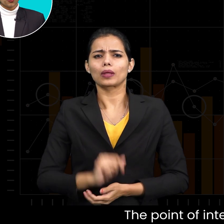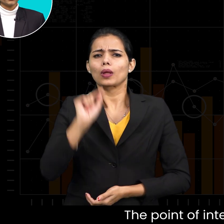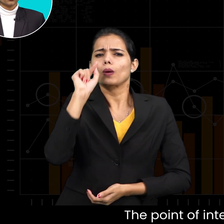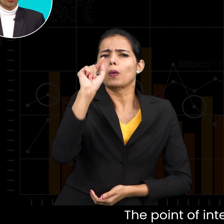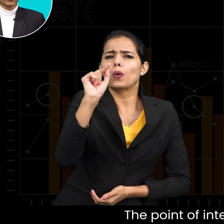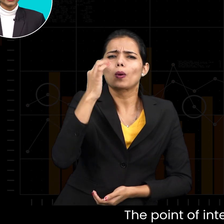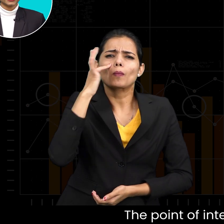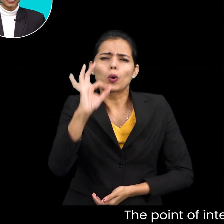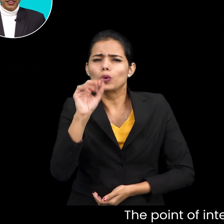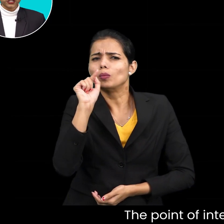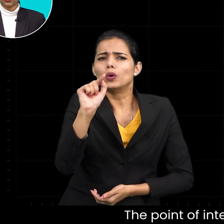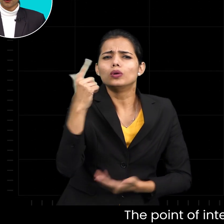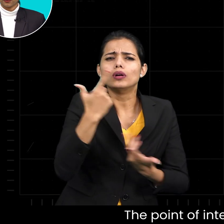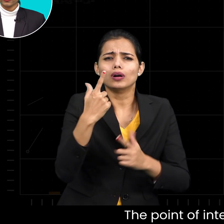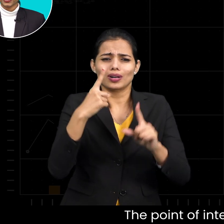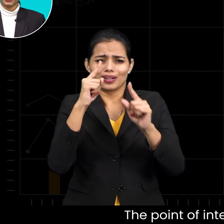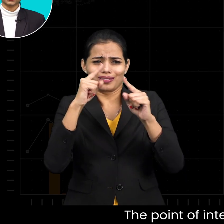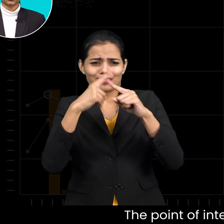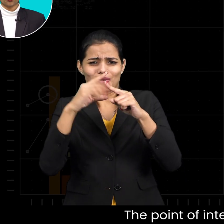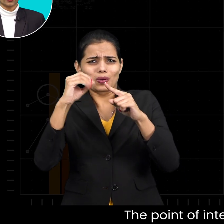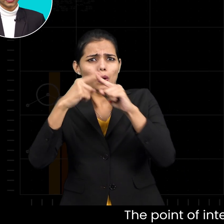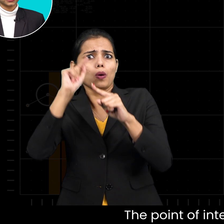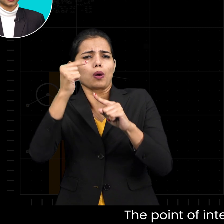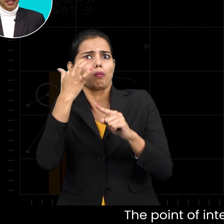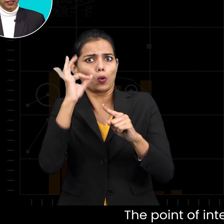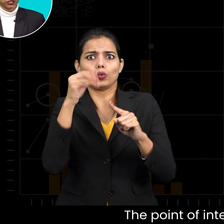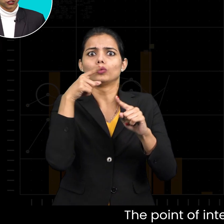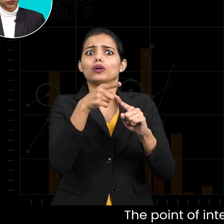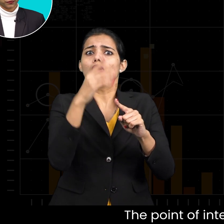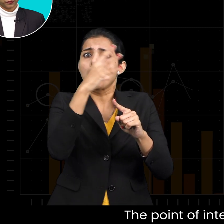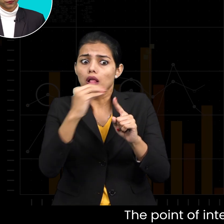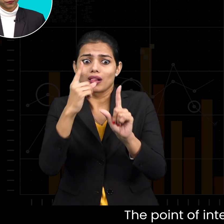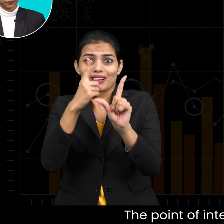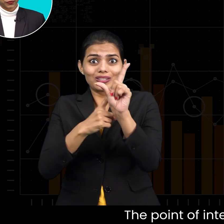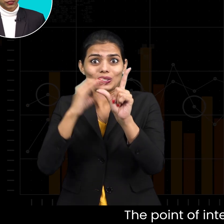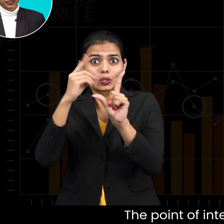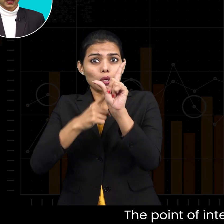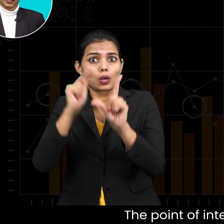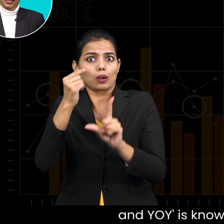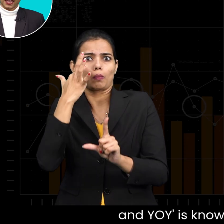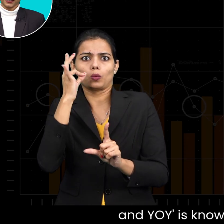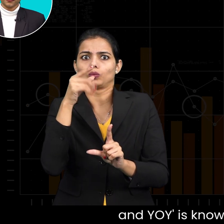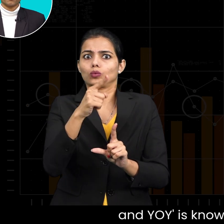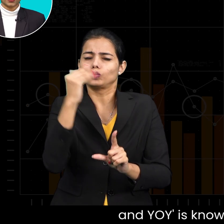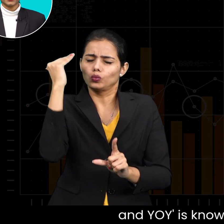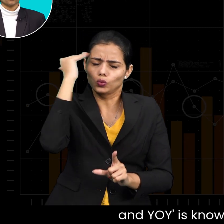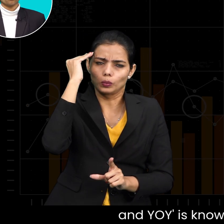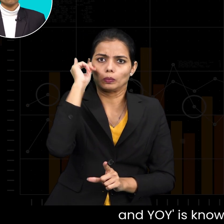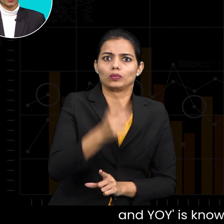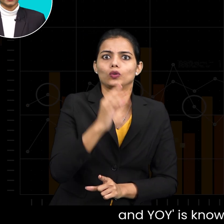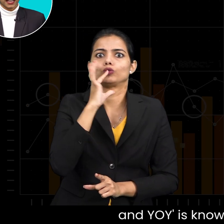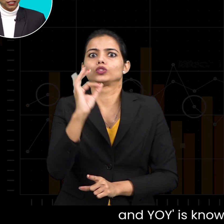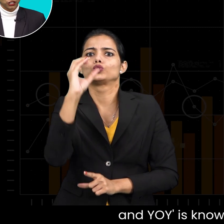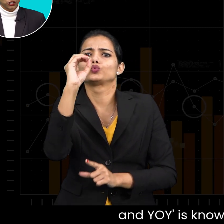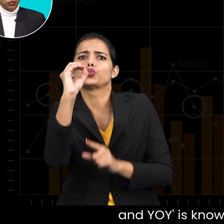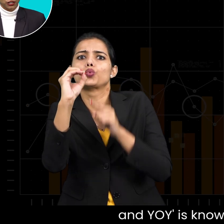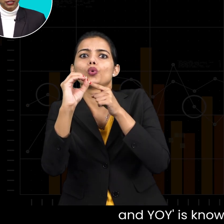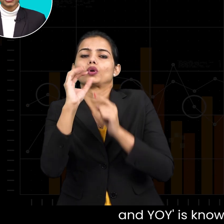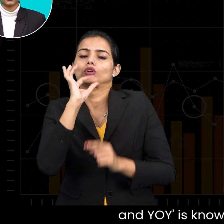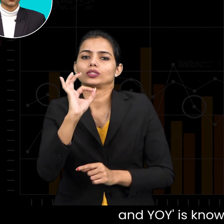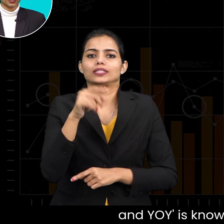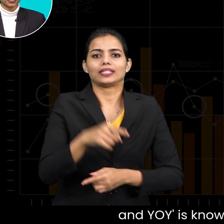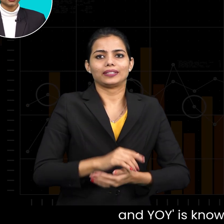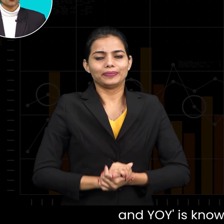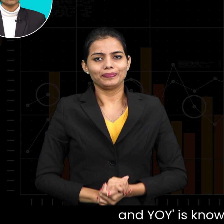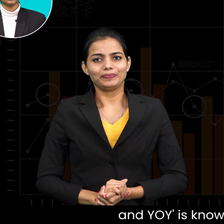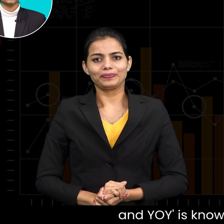The point of intersection of x o x dash and y o y dash